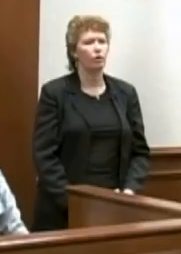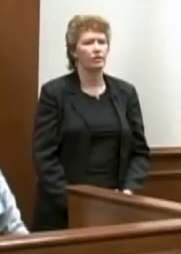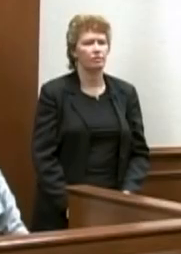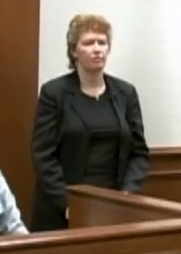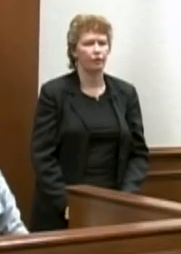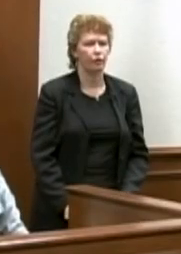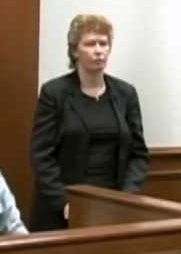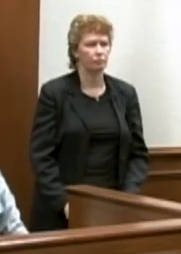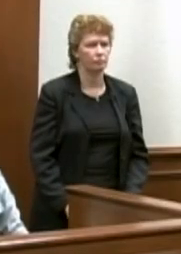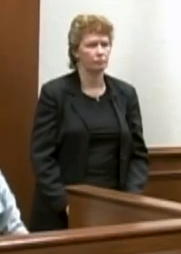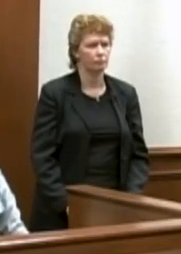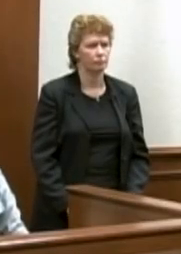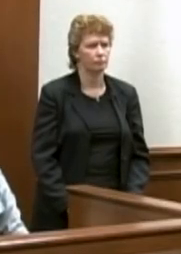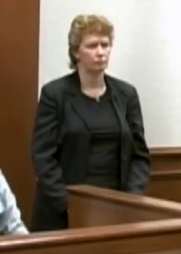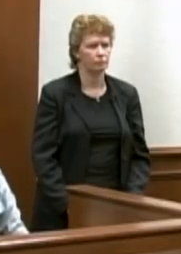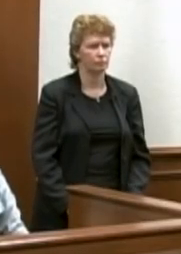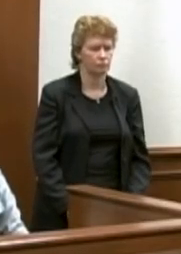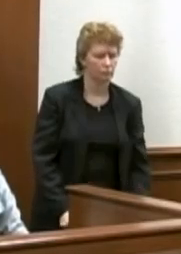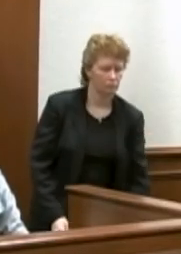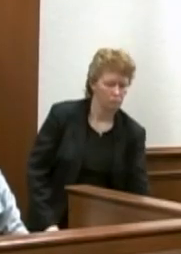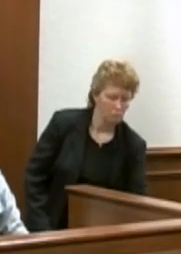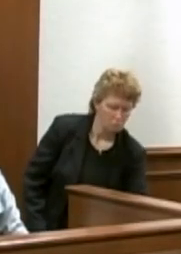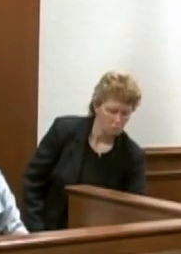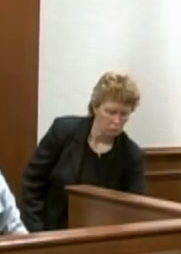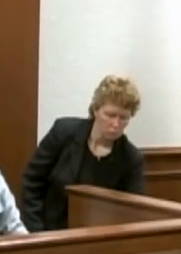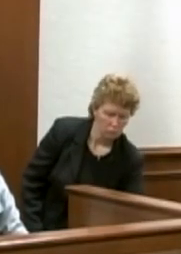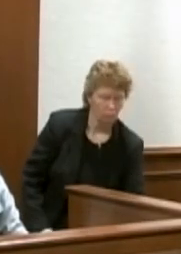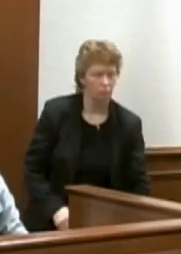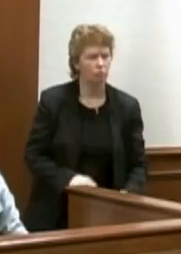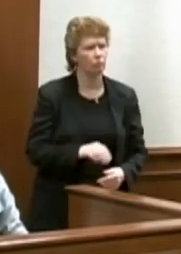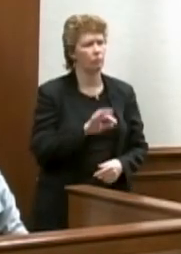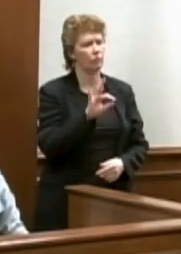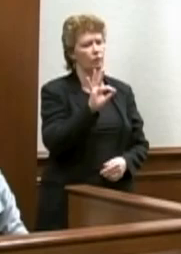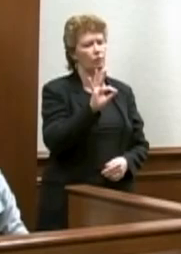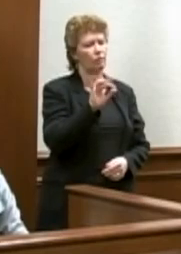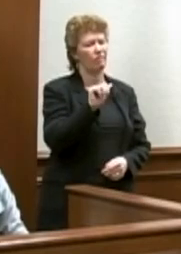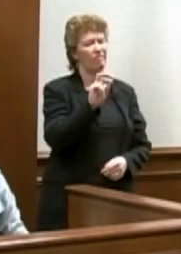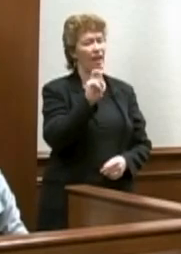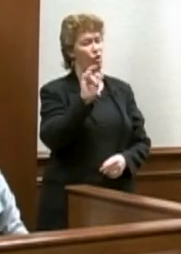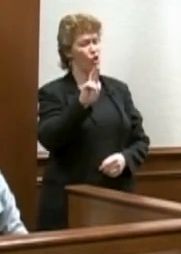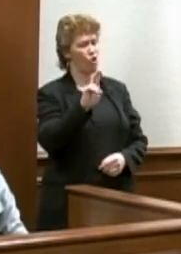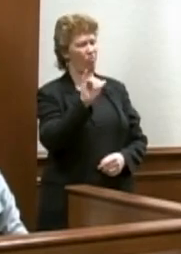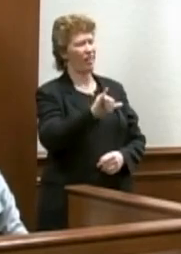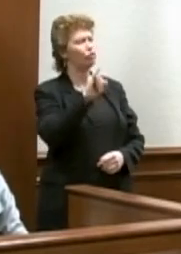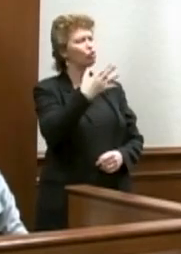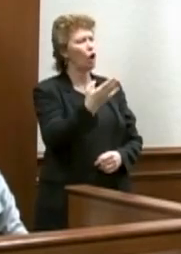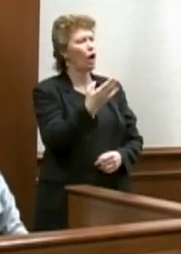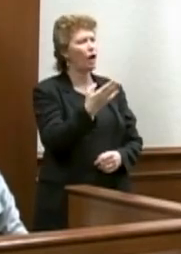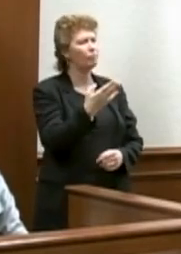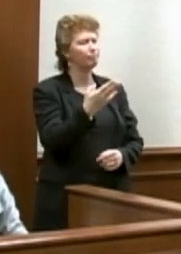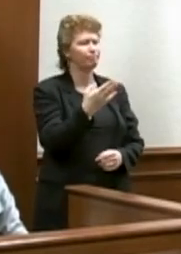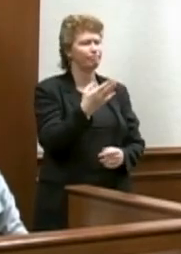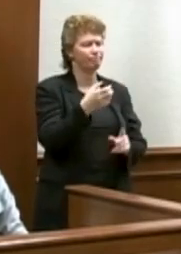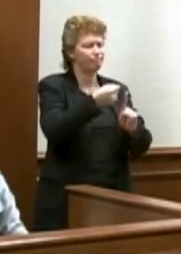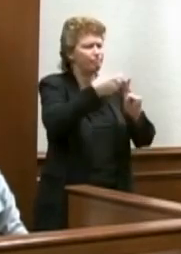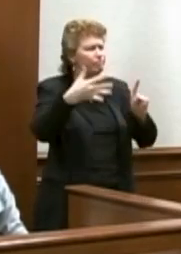I work as a farrier. And describe what that means. What does a farrier do?